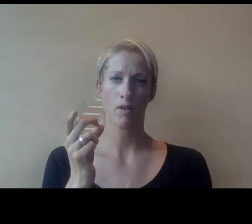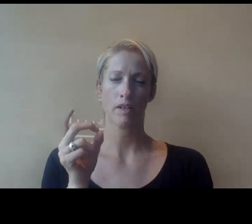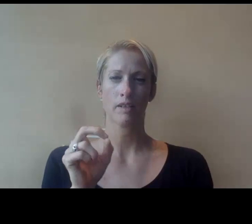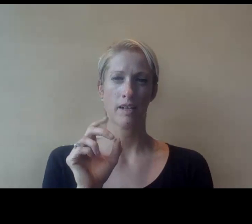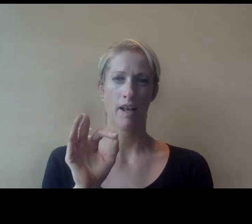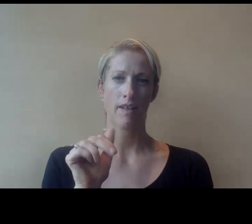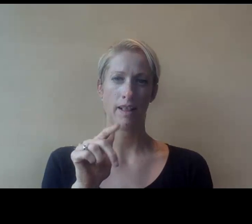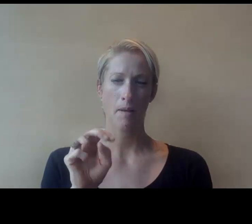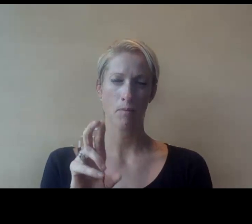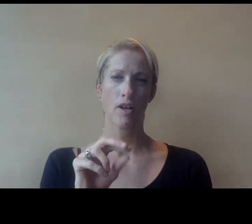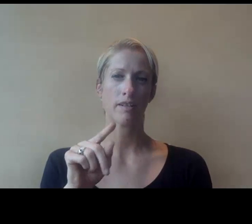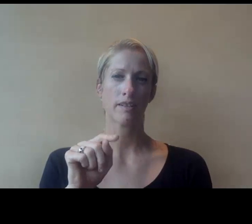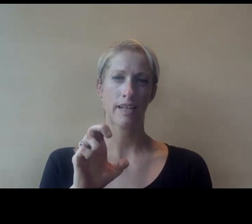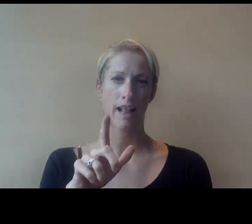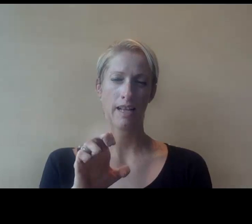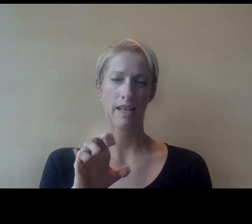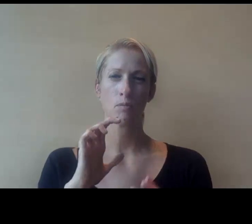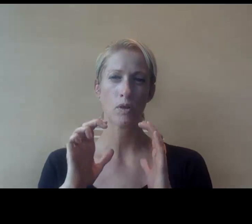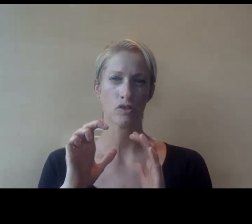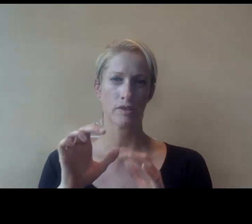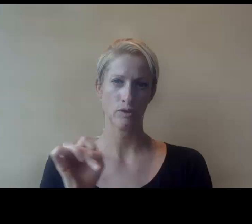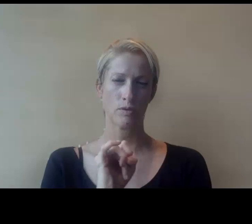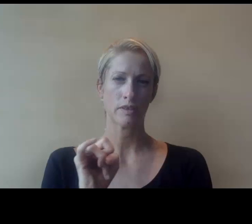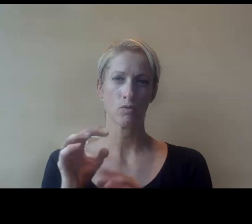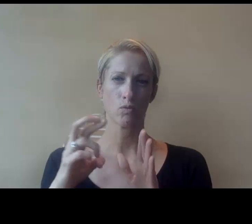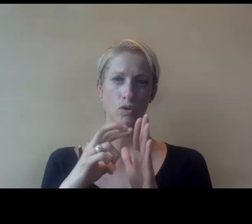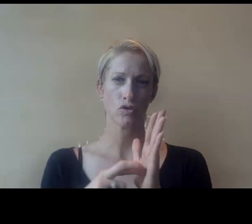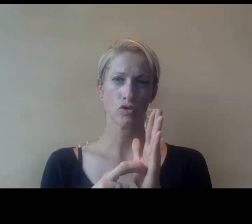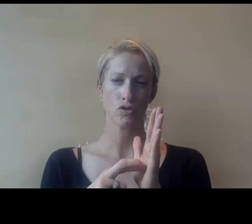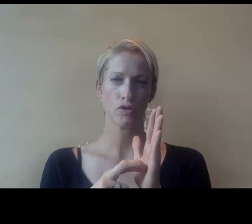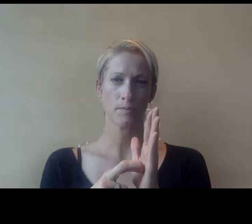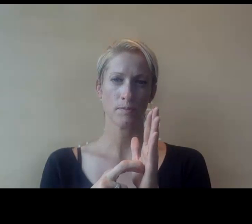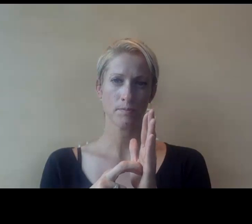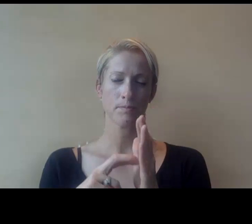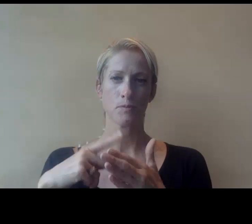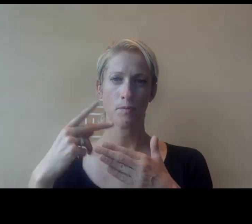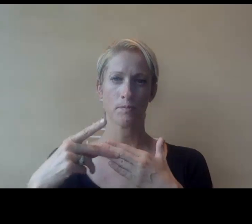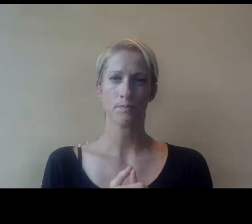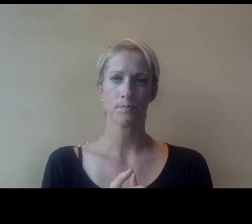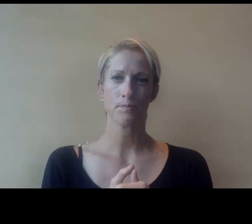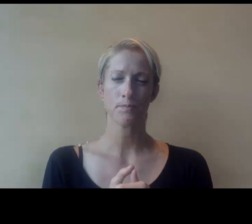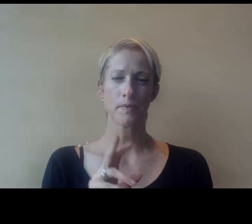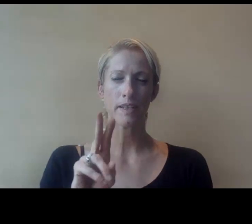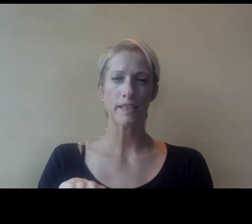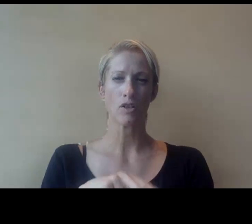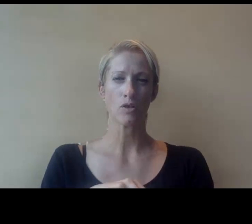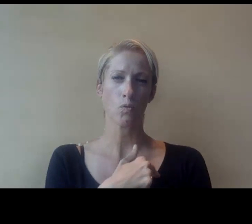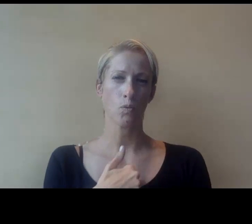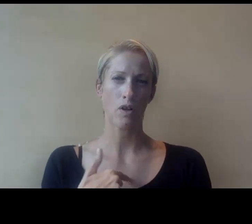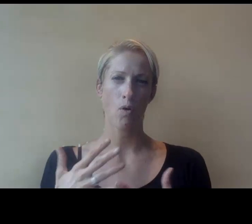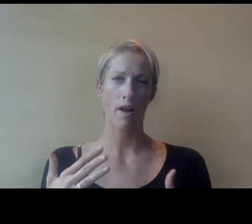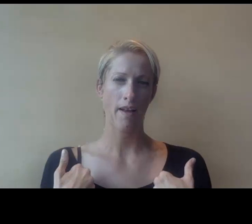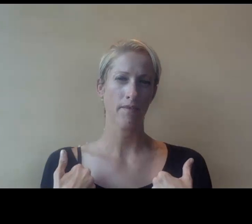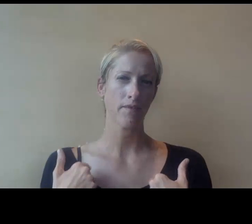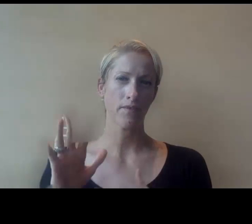the Telecommunications Industry Registered Apprenticeship Program. So nationally, we've already had